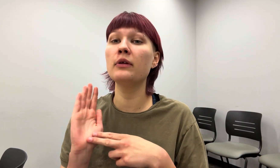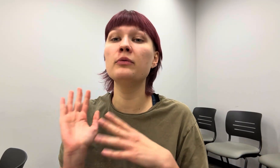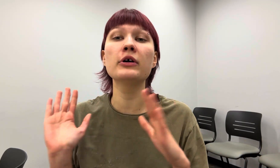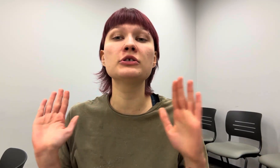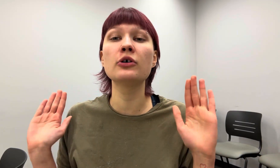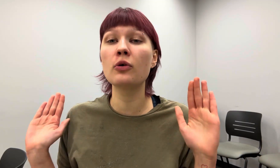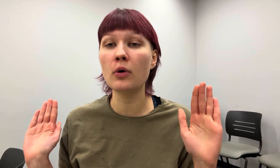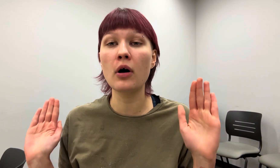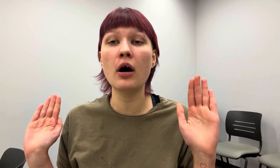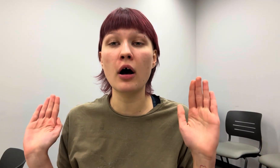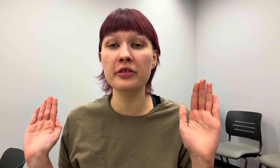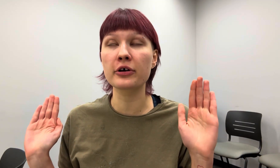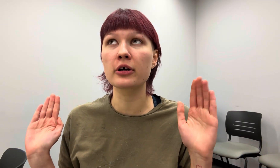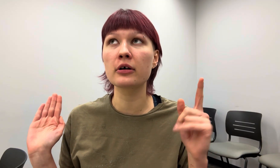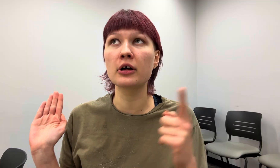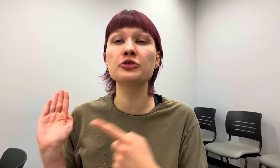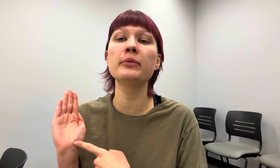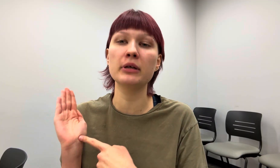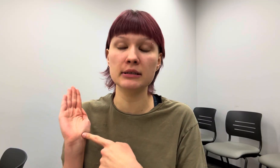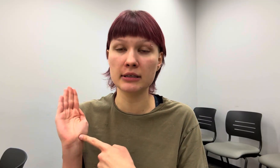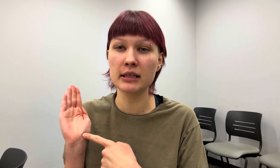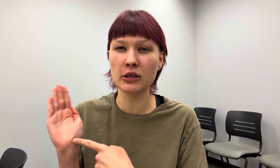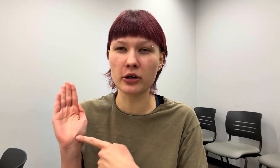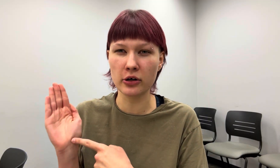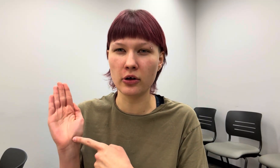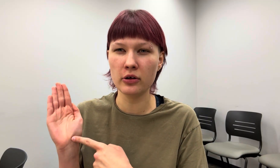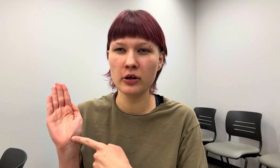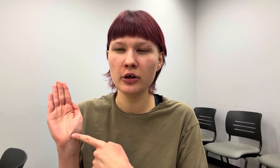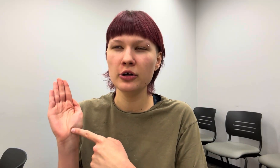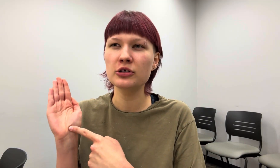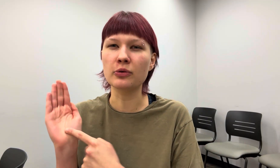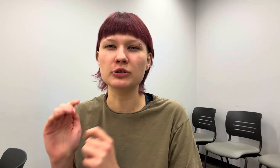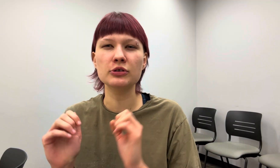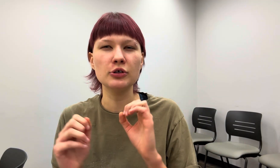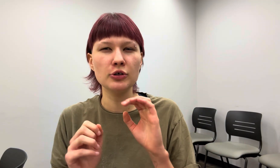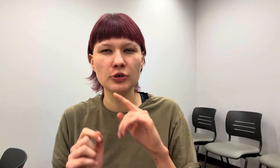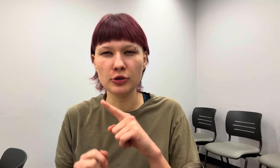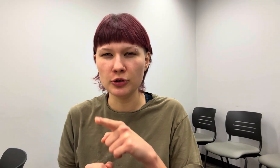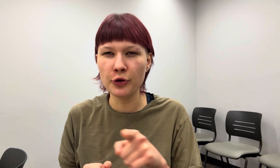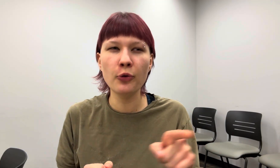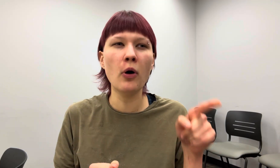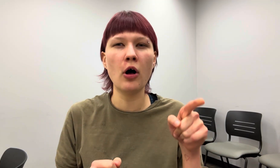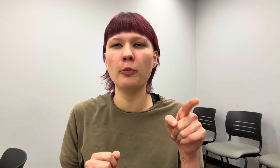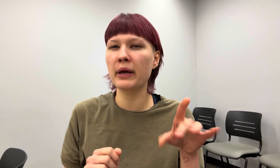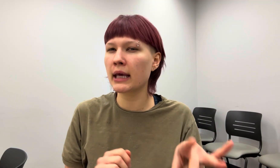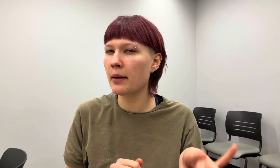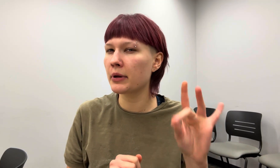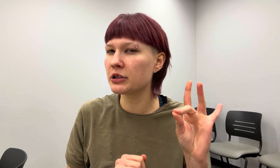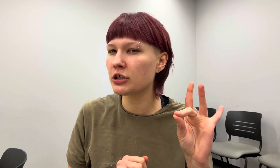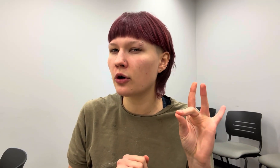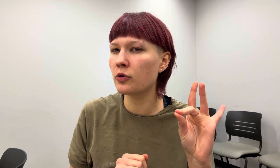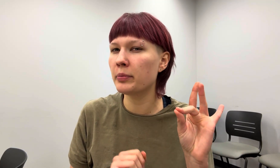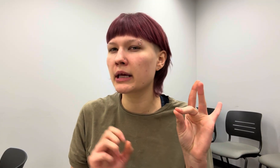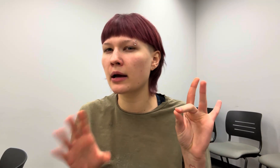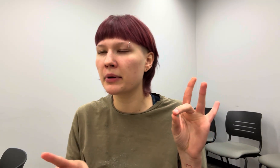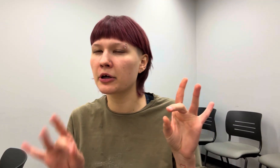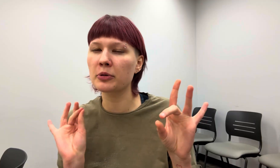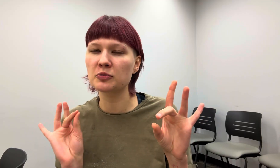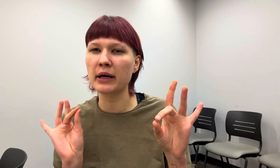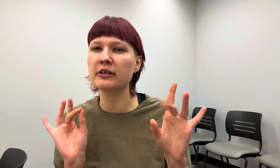there is no author attributed to this article. So it's you all picking up on the tone, picking up on their perspective,